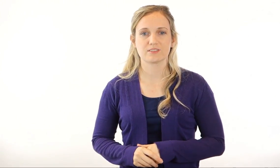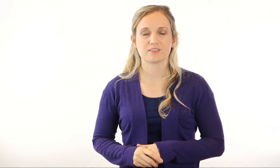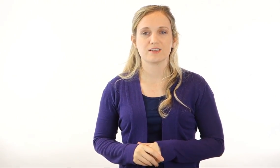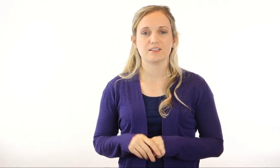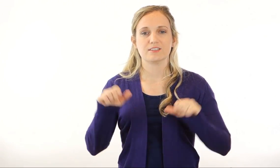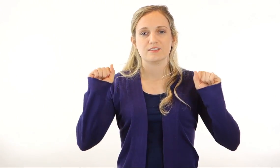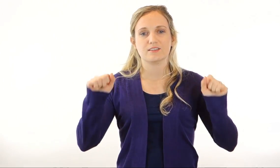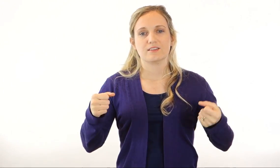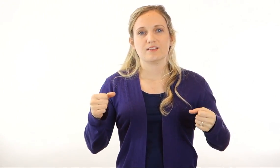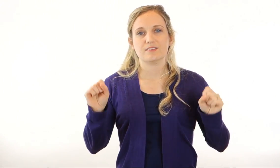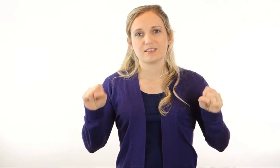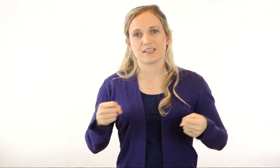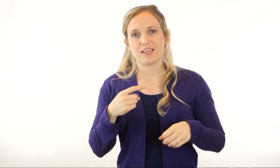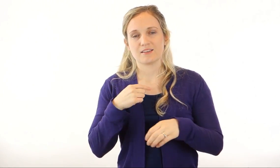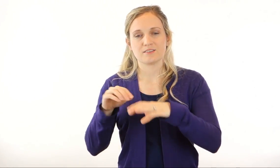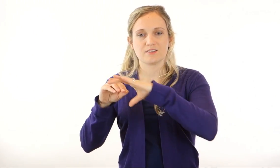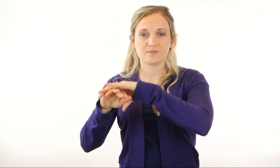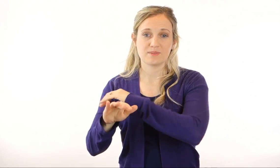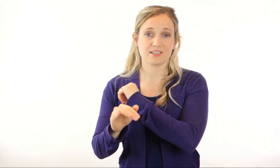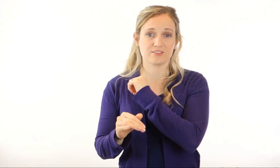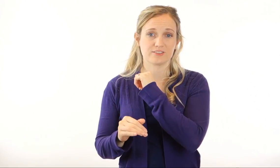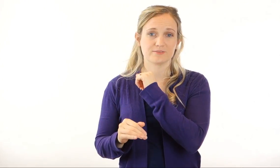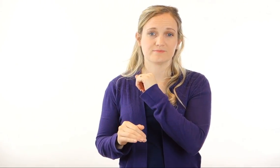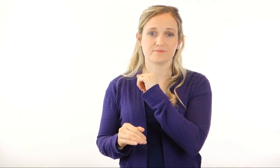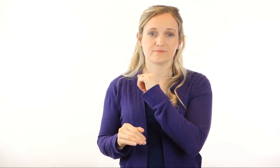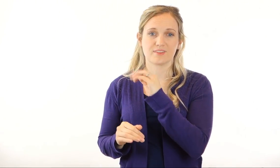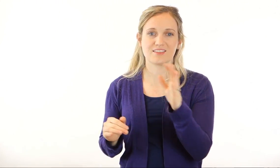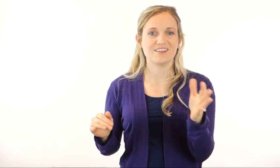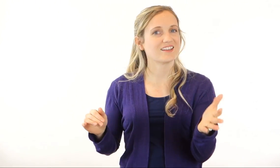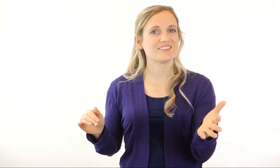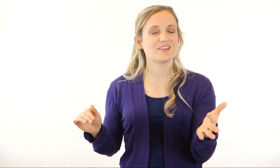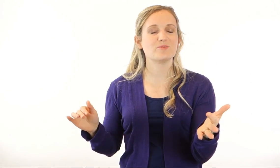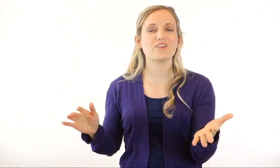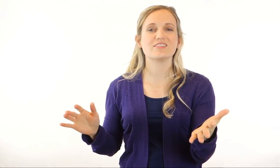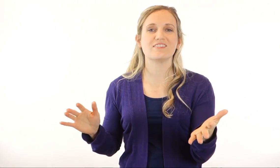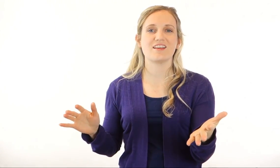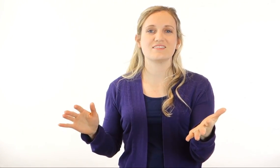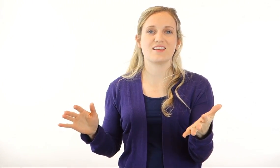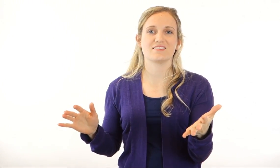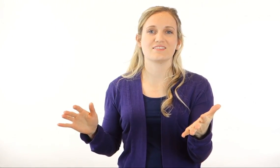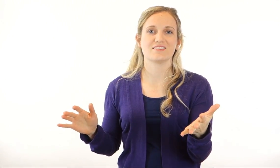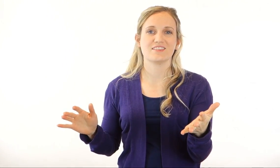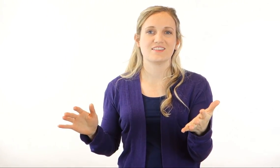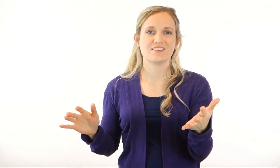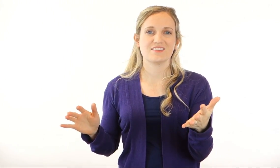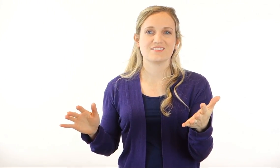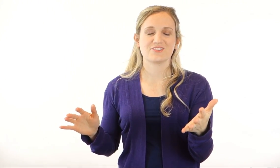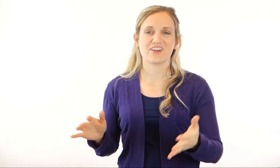use. Can me enter? Then the next line, we're on the last line. It's